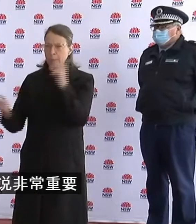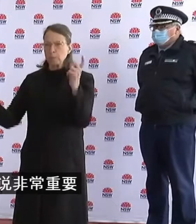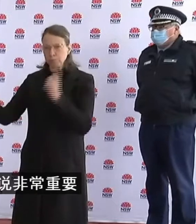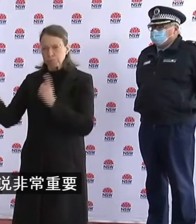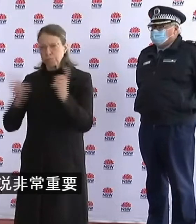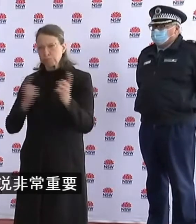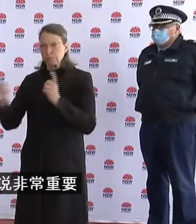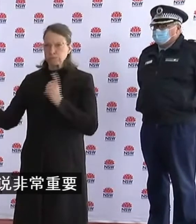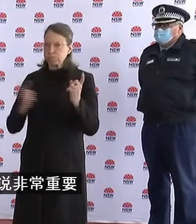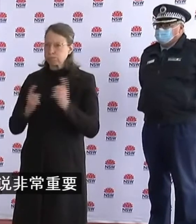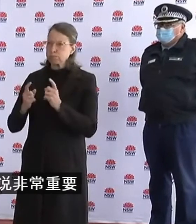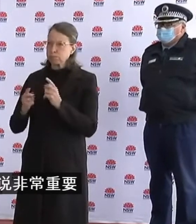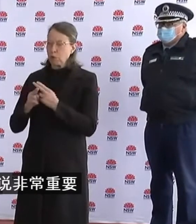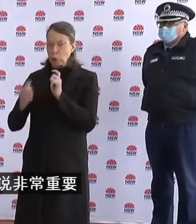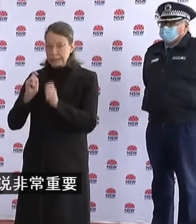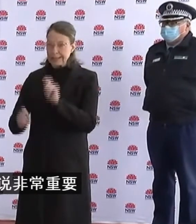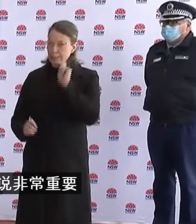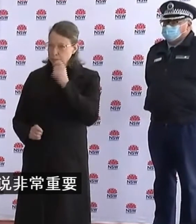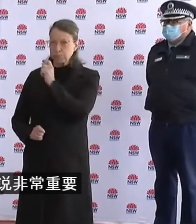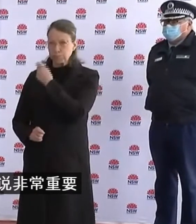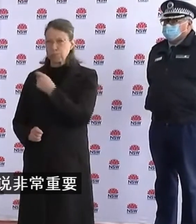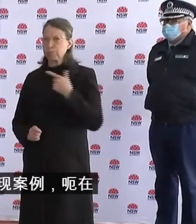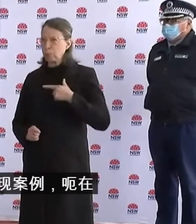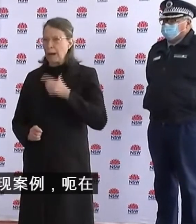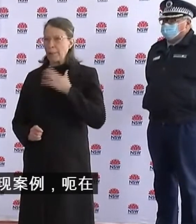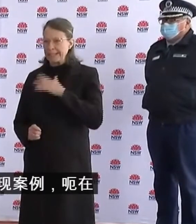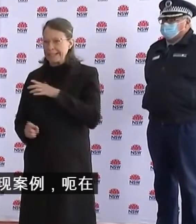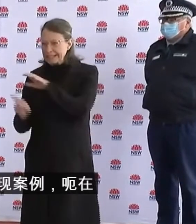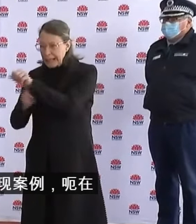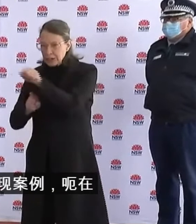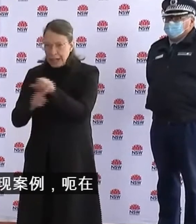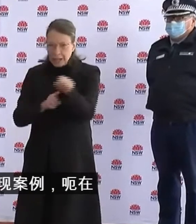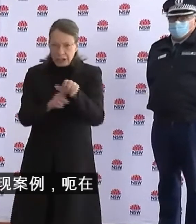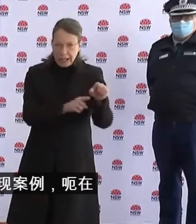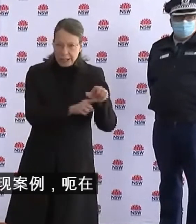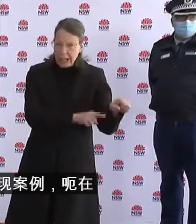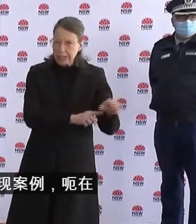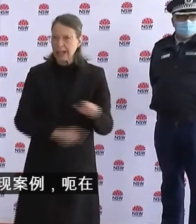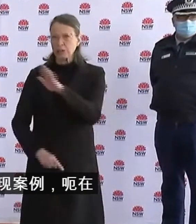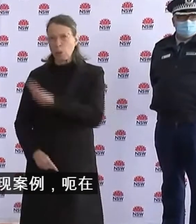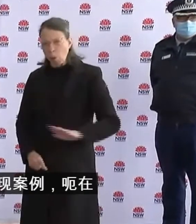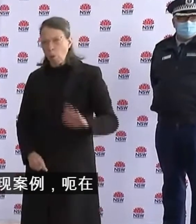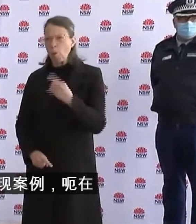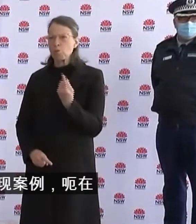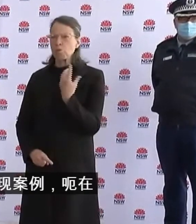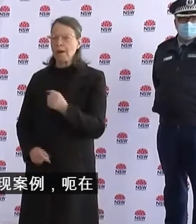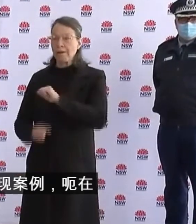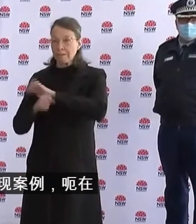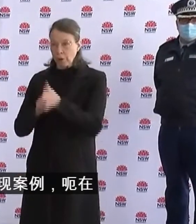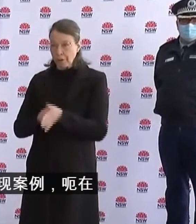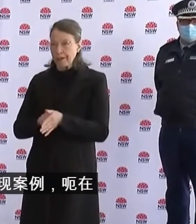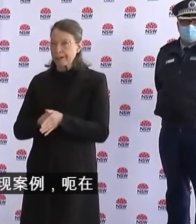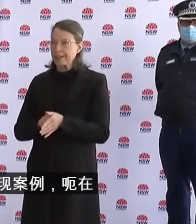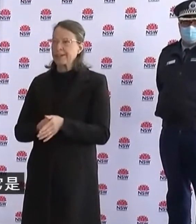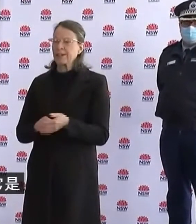important for us to scoop up all the possible cases that are out there. And we're also finding cases when we're testing